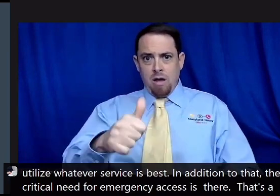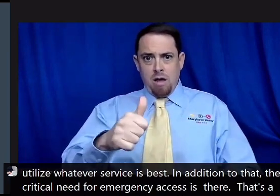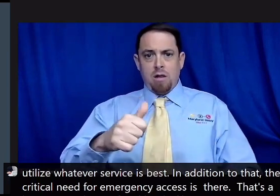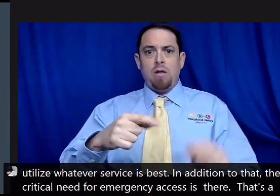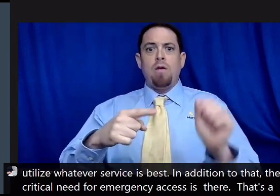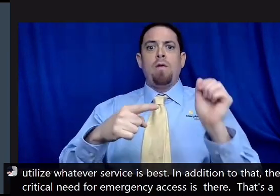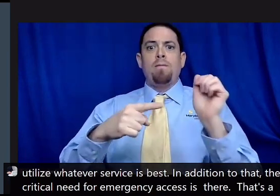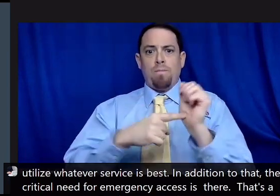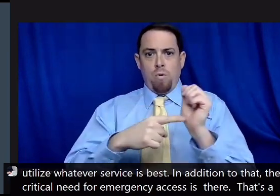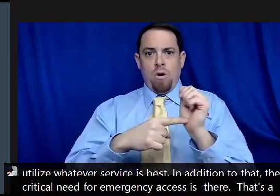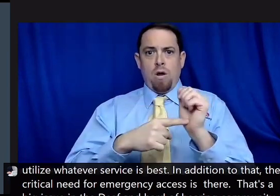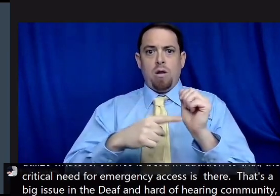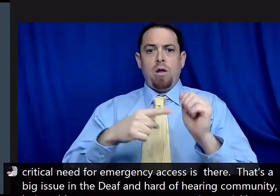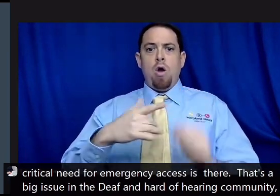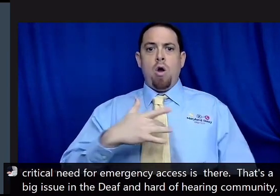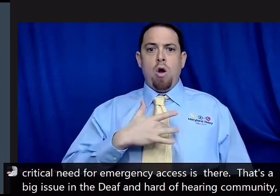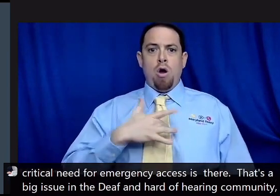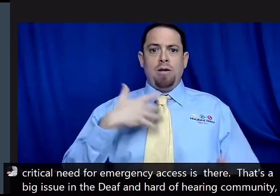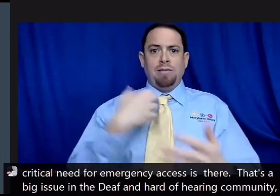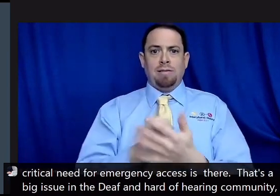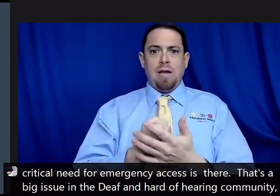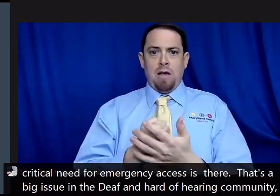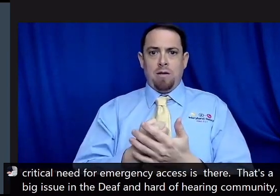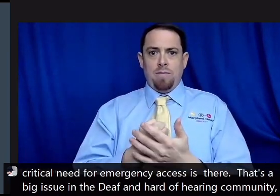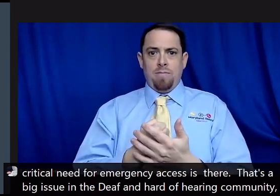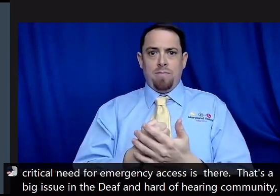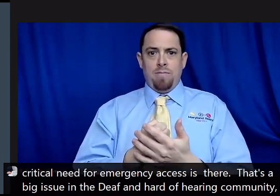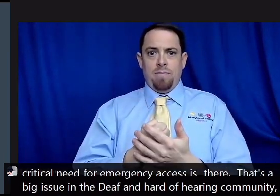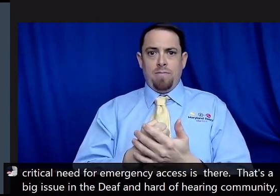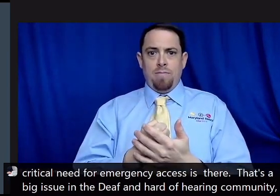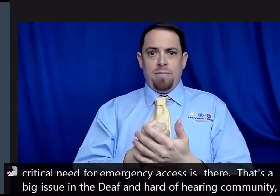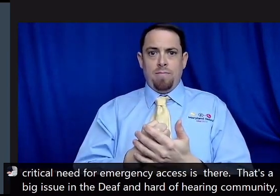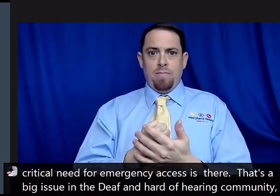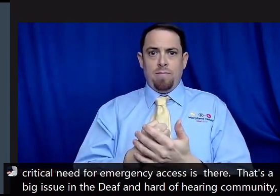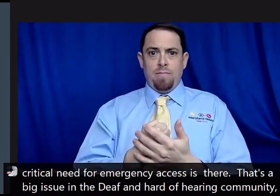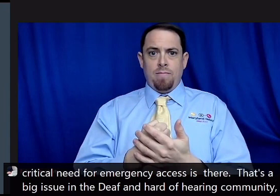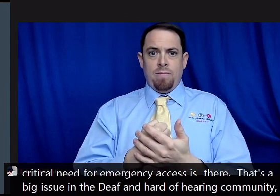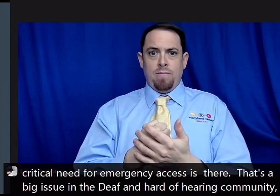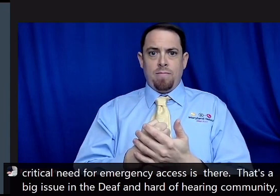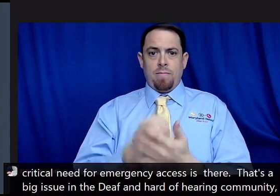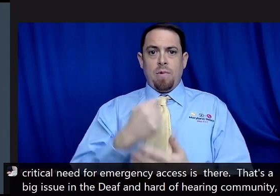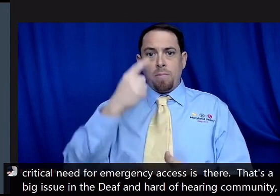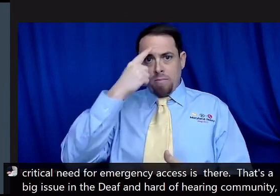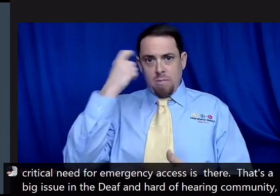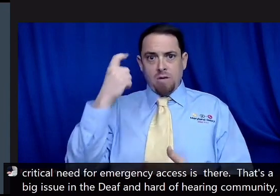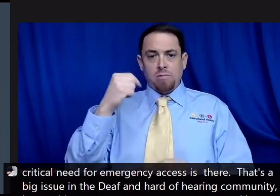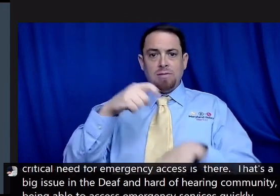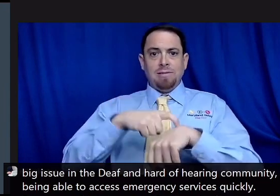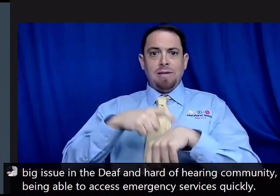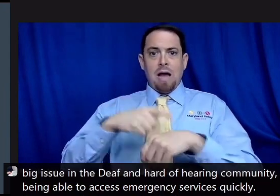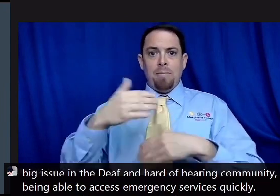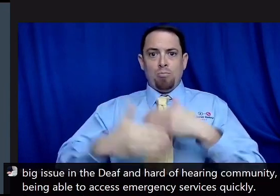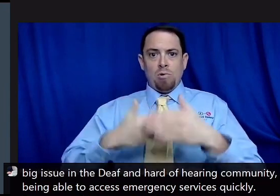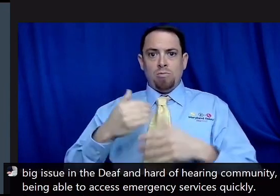Someone said that we, the deaf, can't afford to have a heart attack